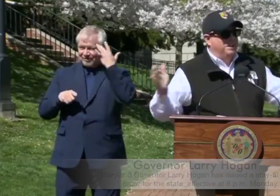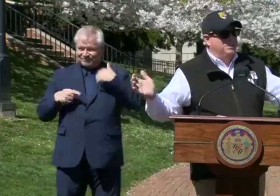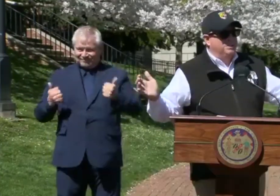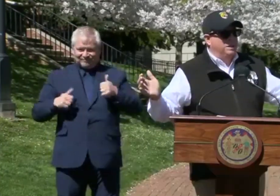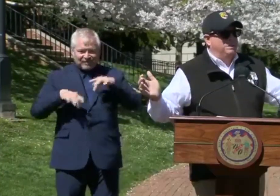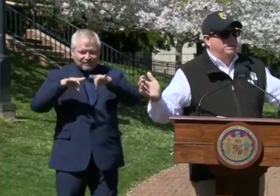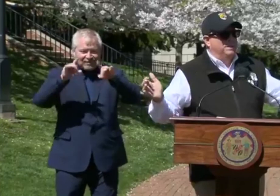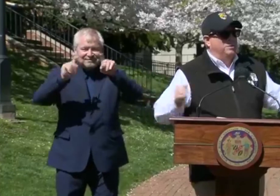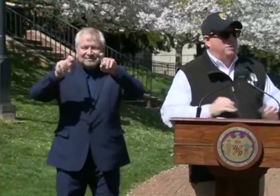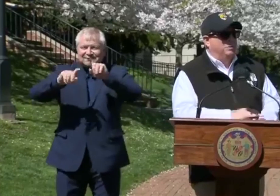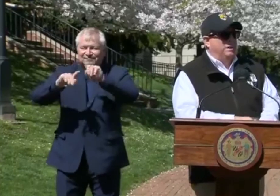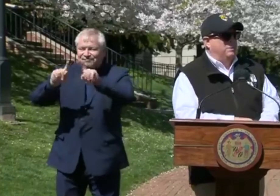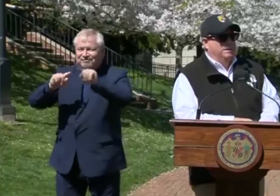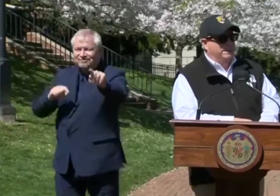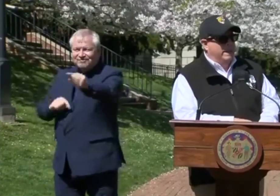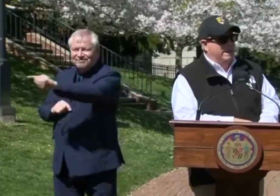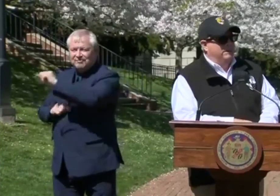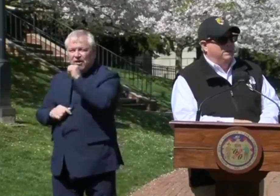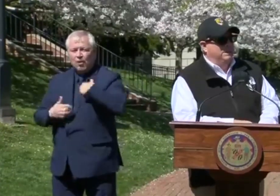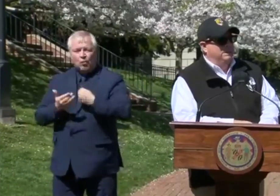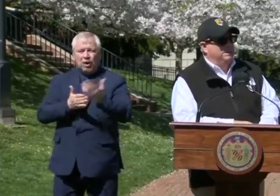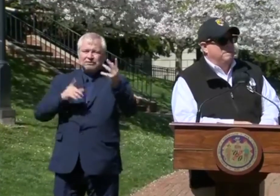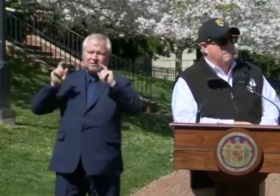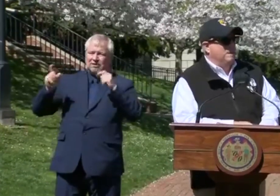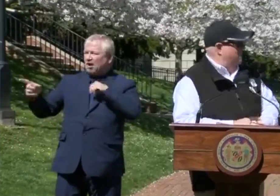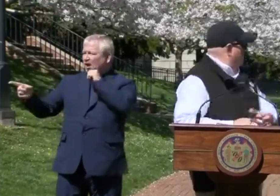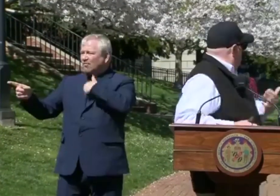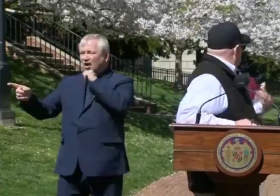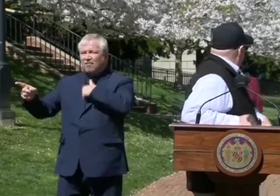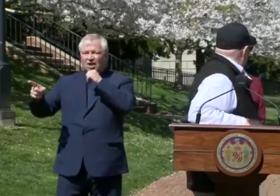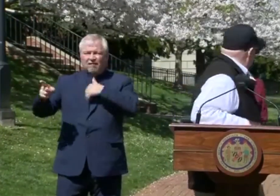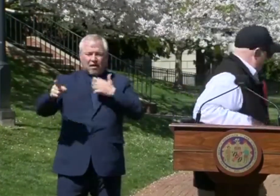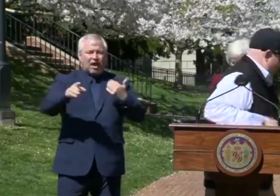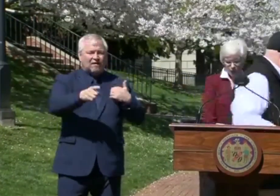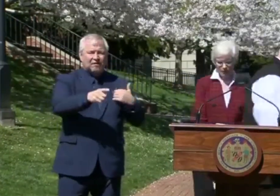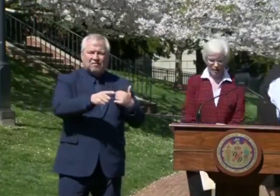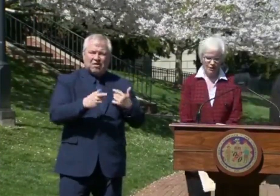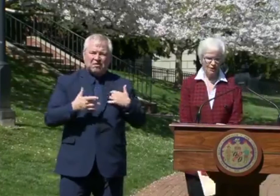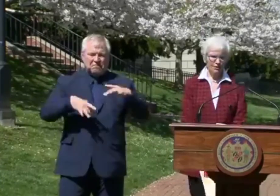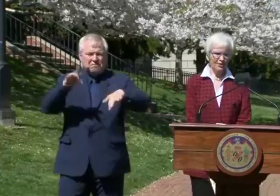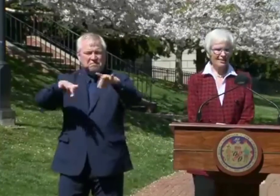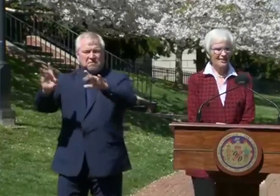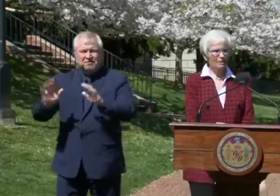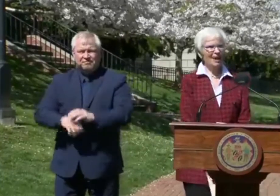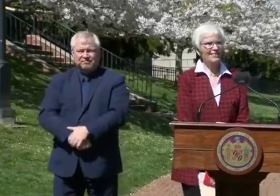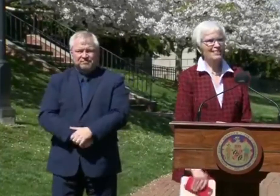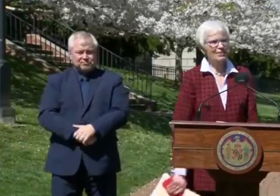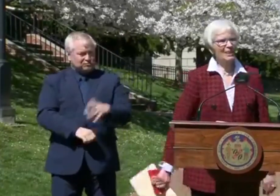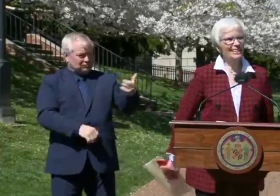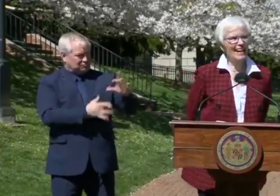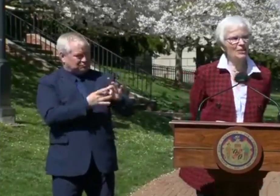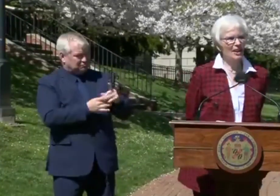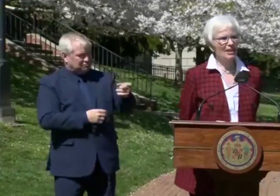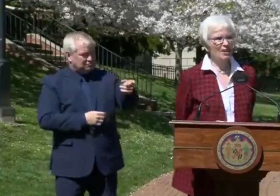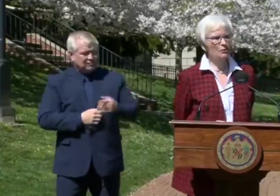rather than just wasting tests on people that did not have the disease. Do you want to address that further, Fran? Just to say that our positivity